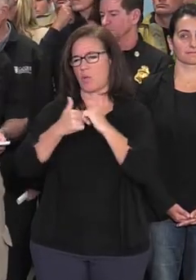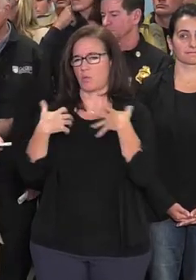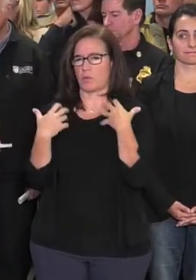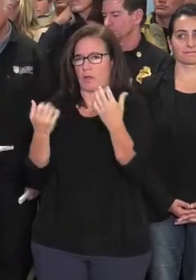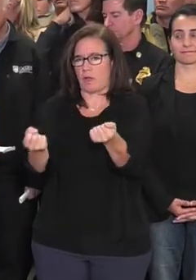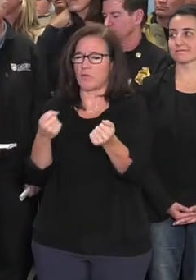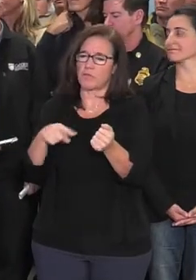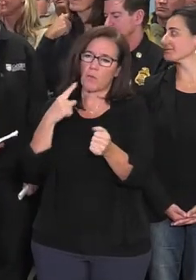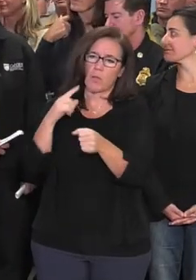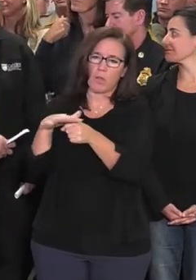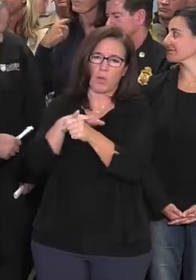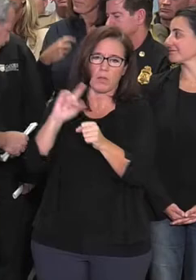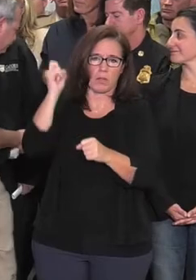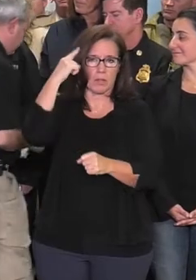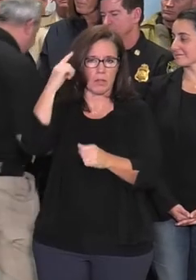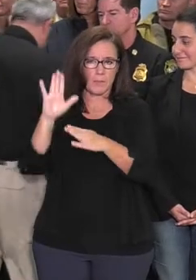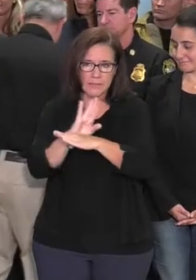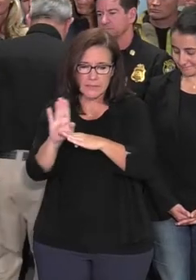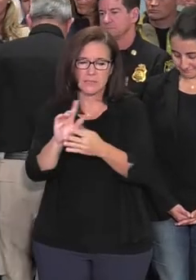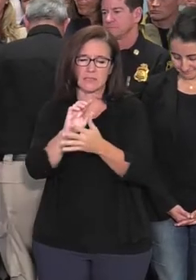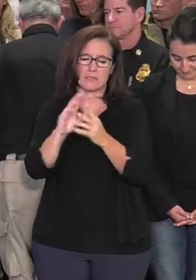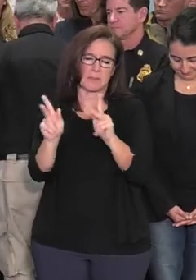FIRE.